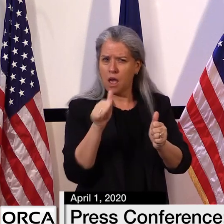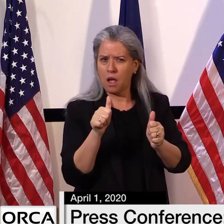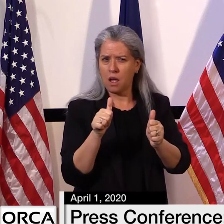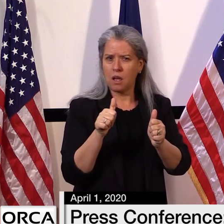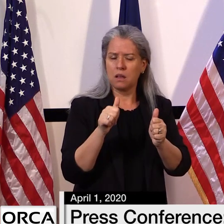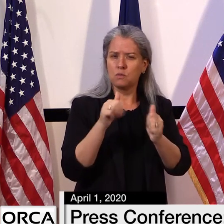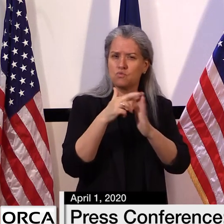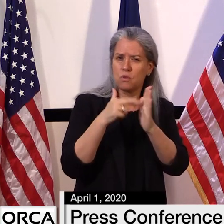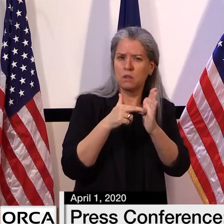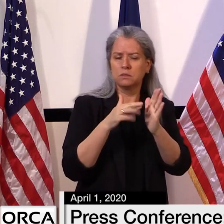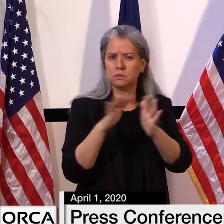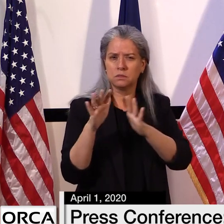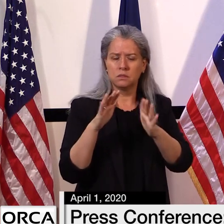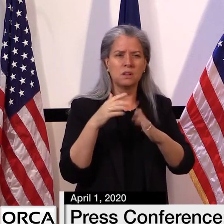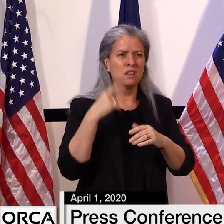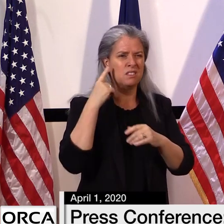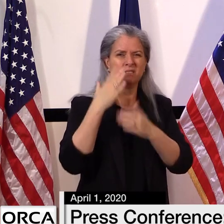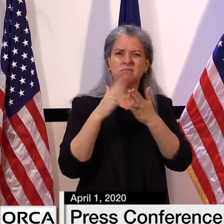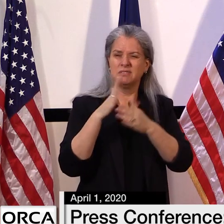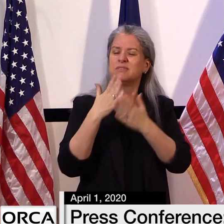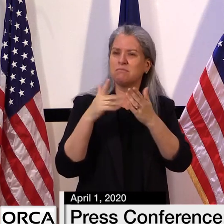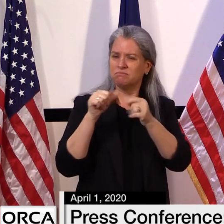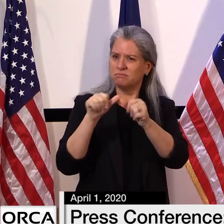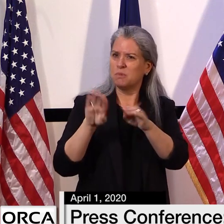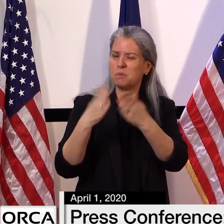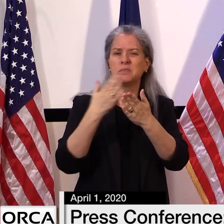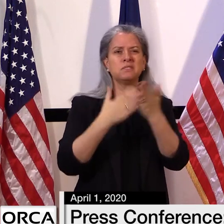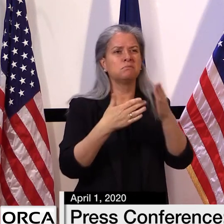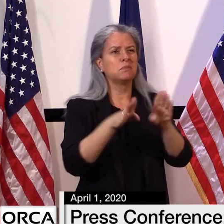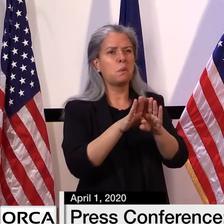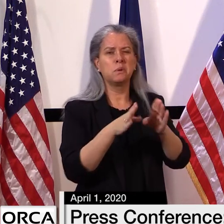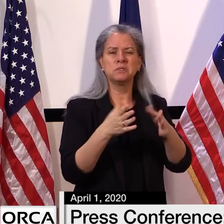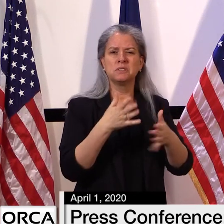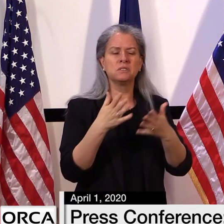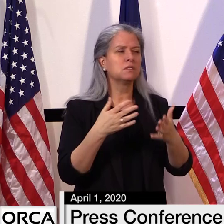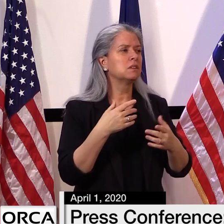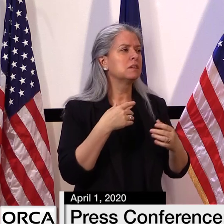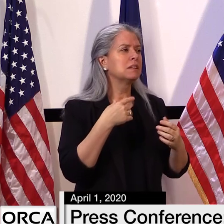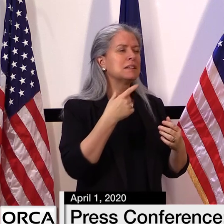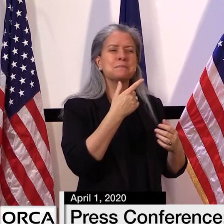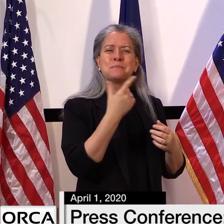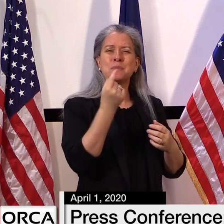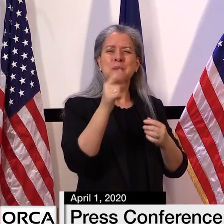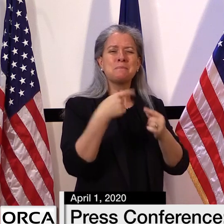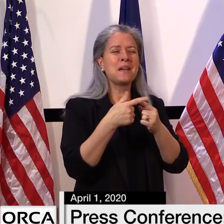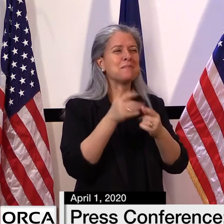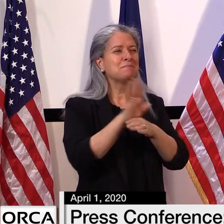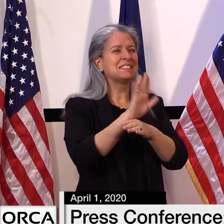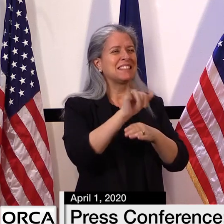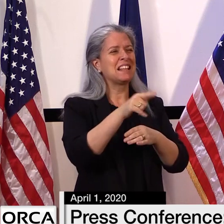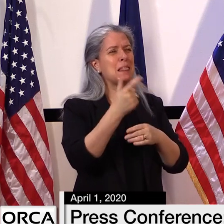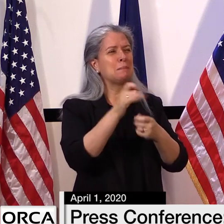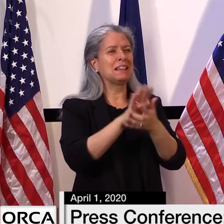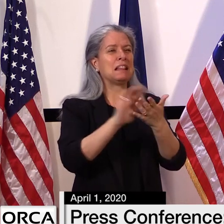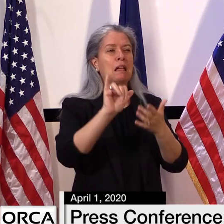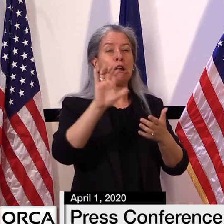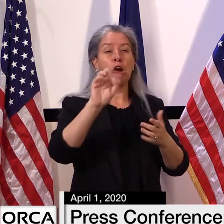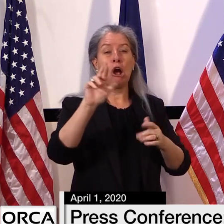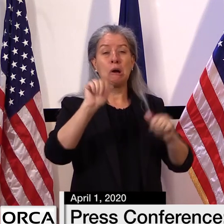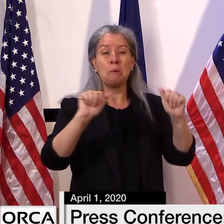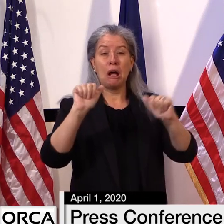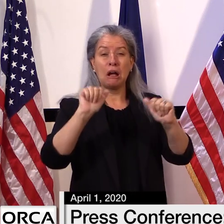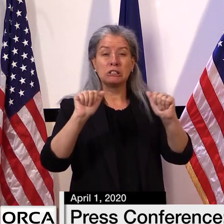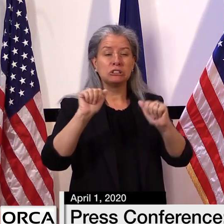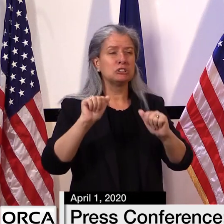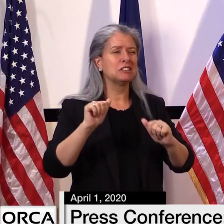of course staying open, some are closing. I guess, what are you doing about businesses that sort of fall in the gray area, like car washes